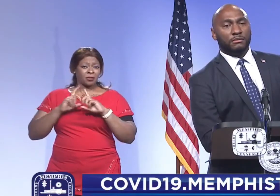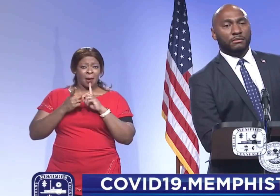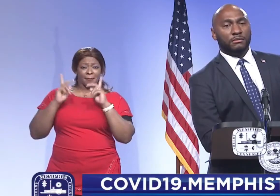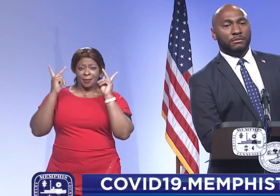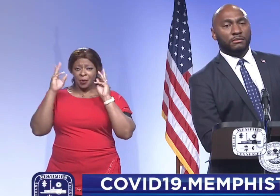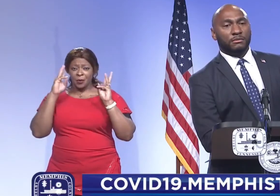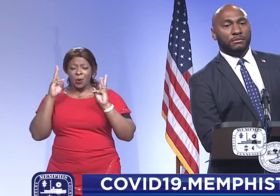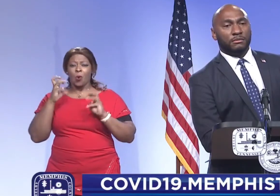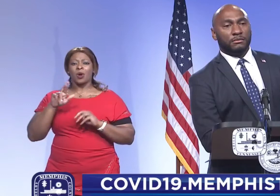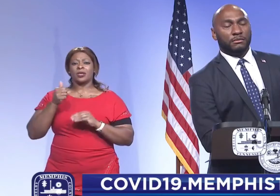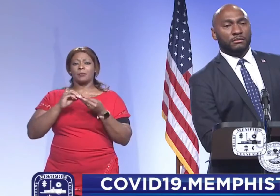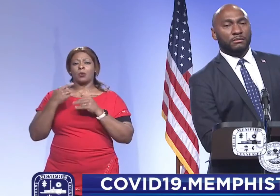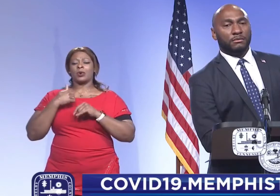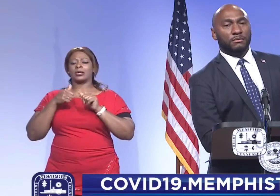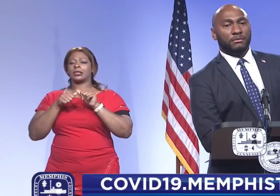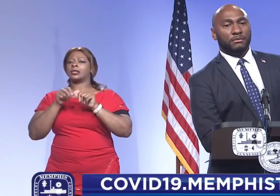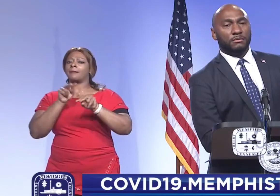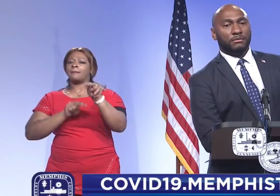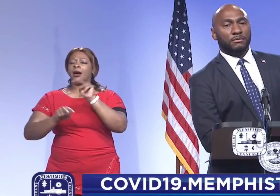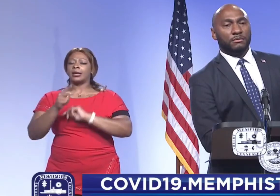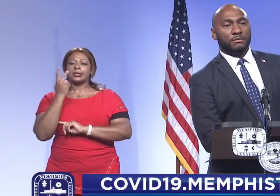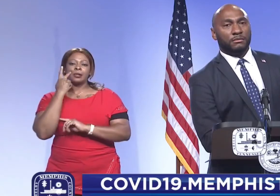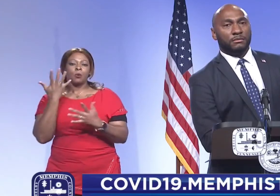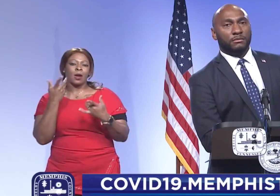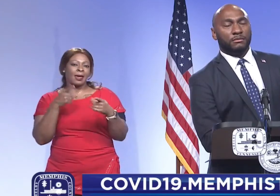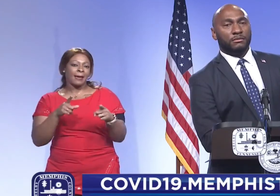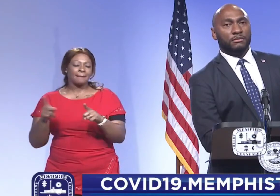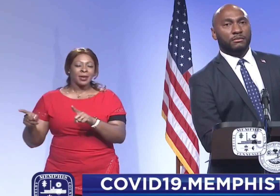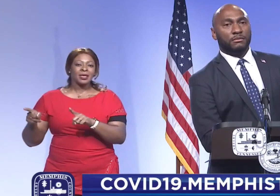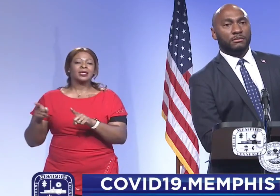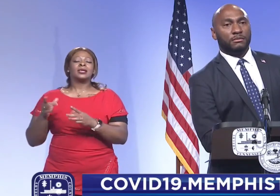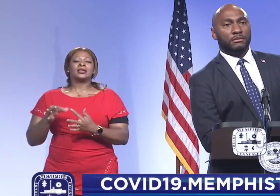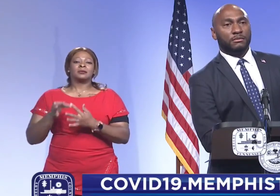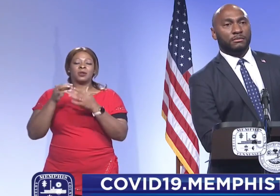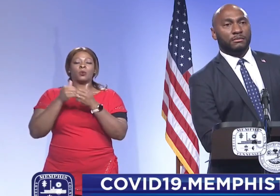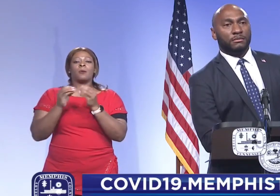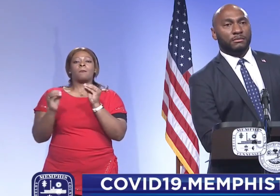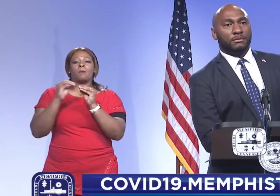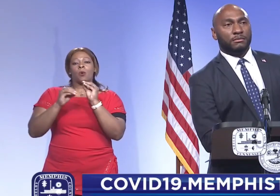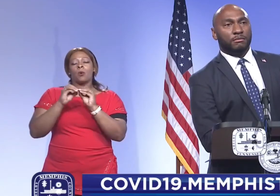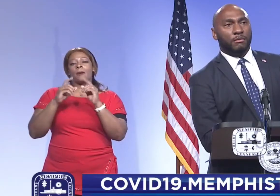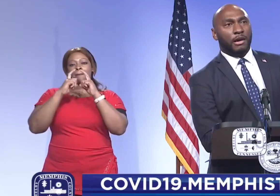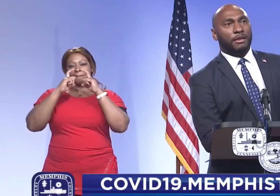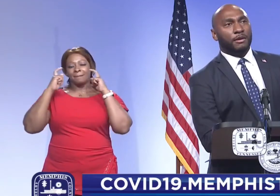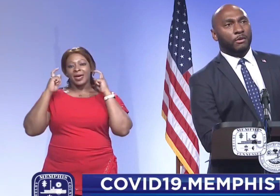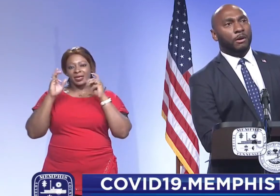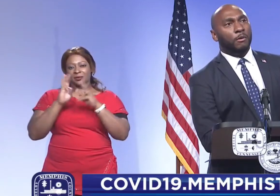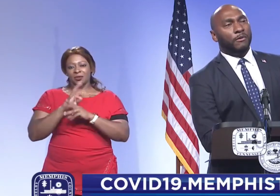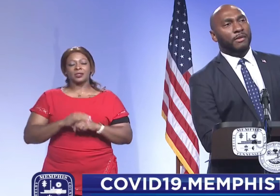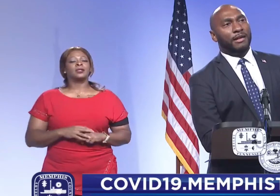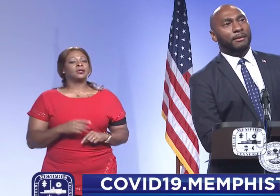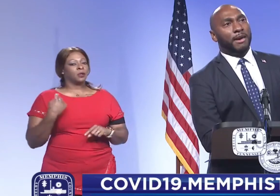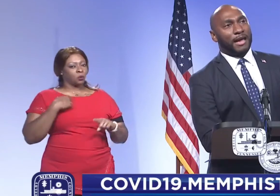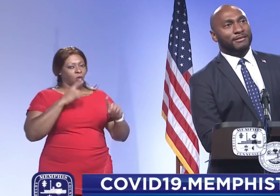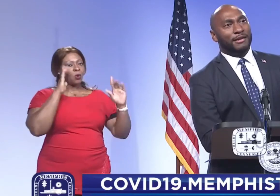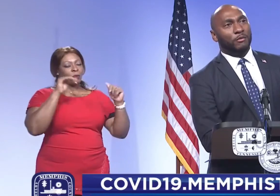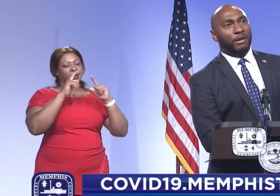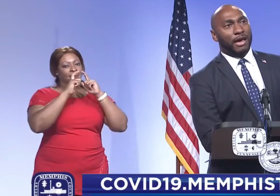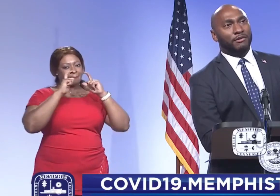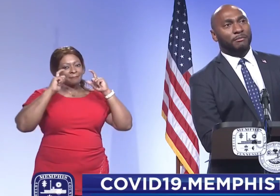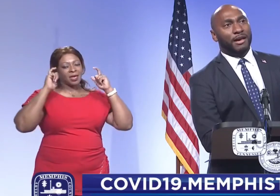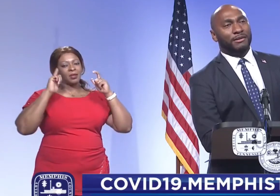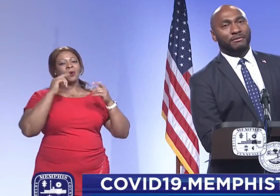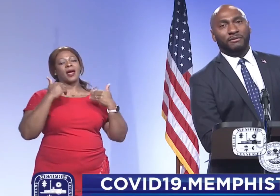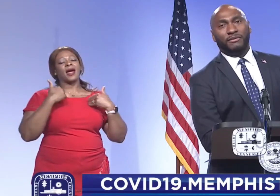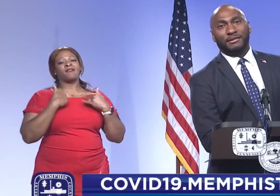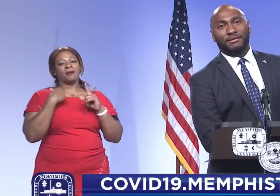where we're sort of watching and waiting and seeing as to what it does, particularly with greater mask compliance? Yeah, I think we're hopeful that the masking will have